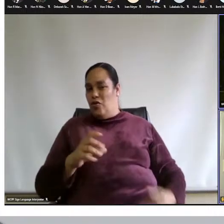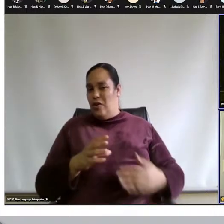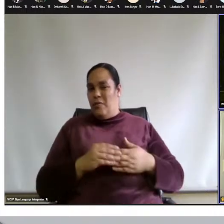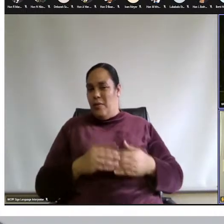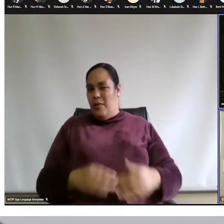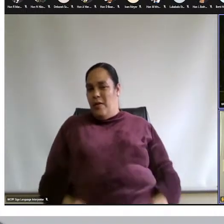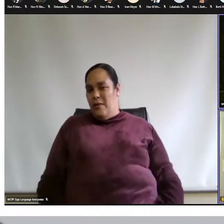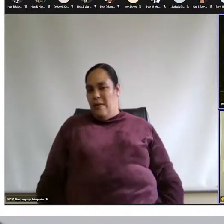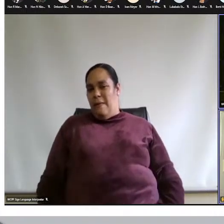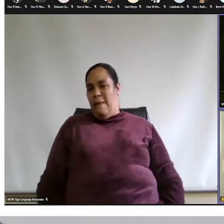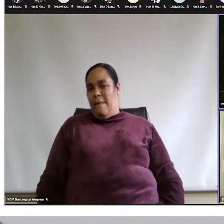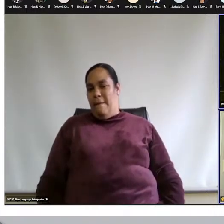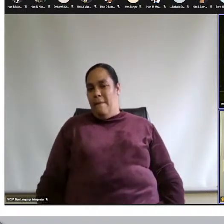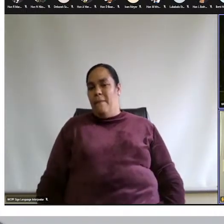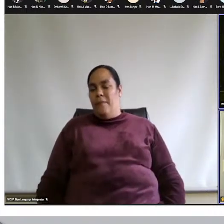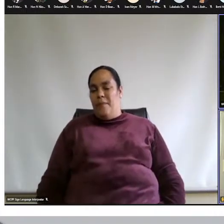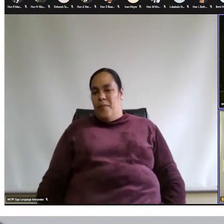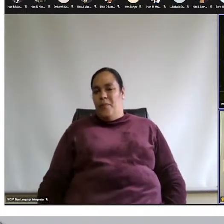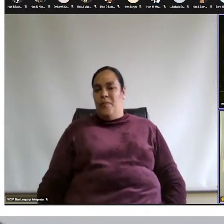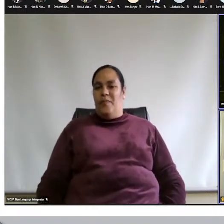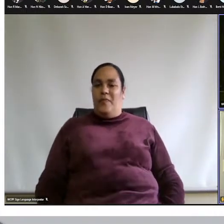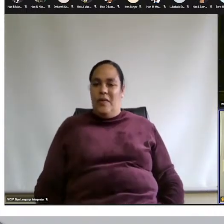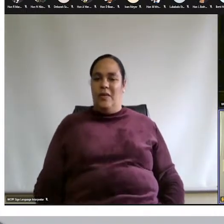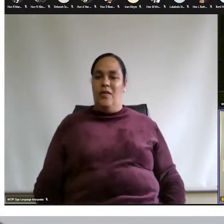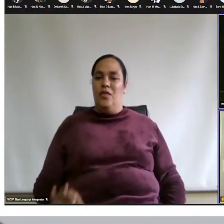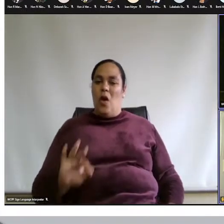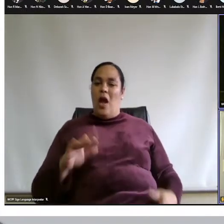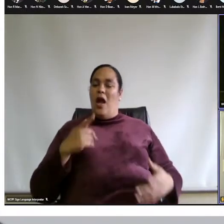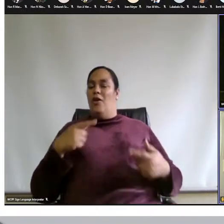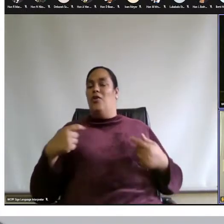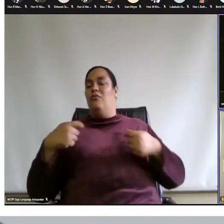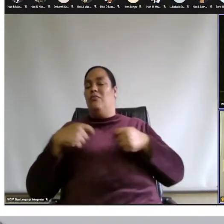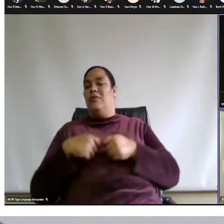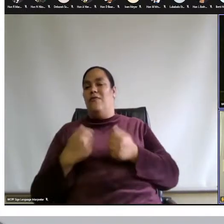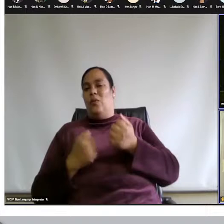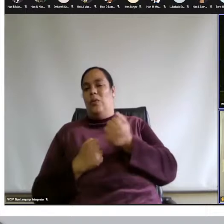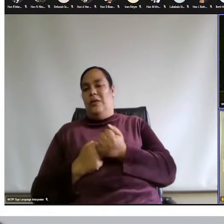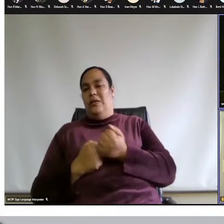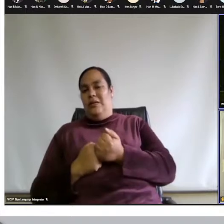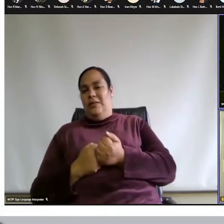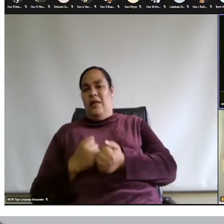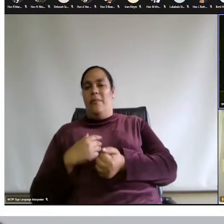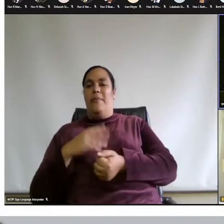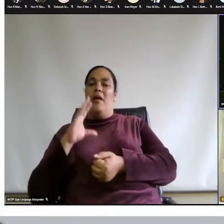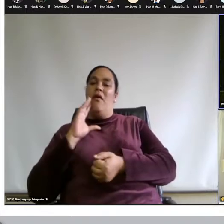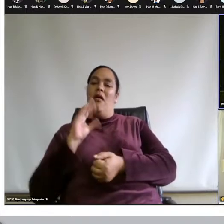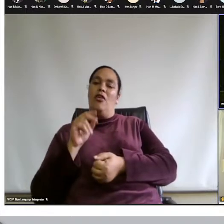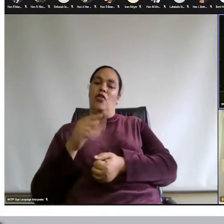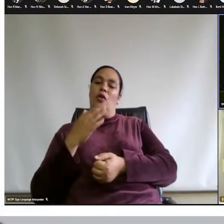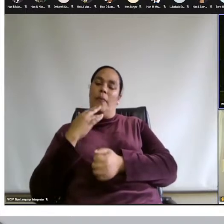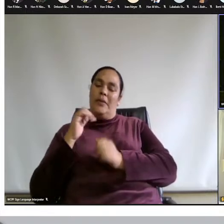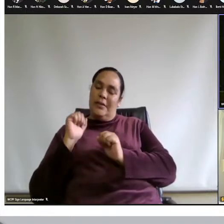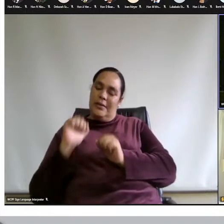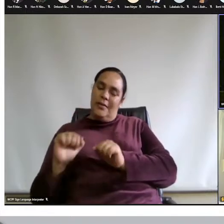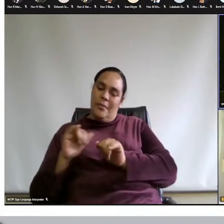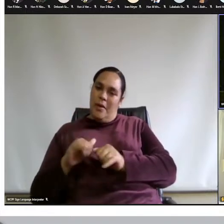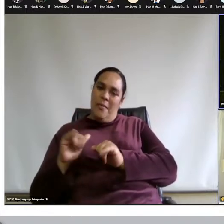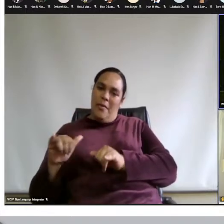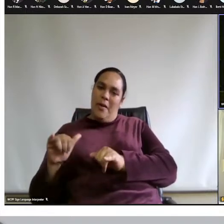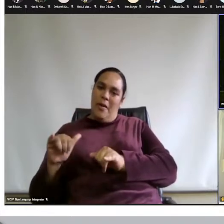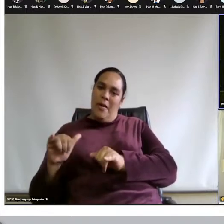equitable distribution of assistance? May I request that you stick to the question?